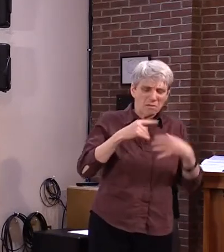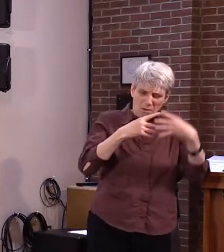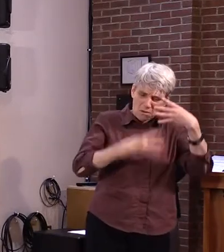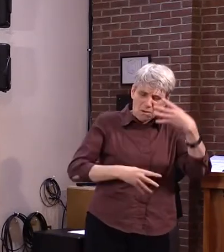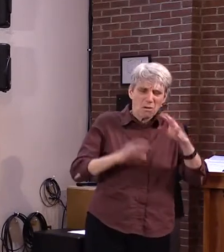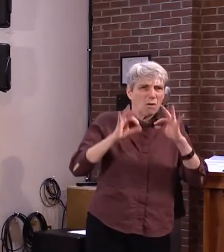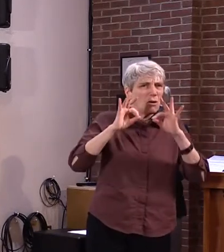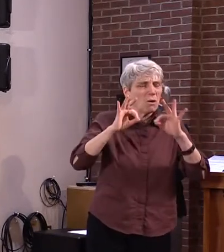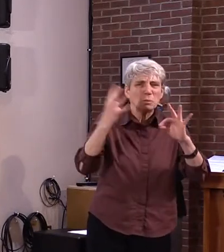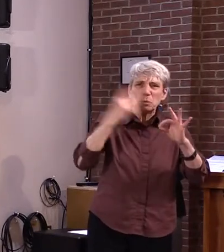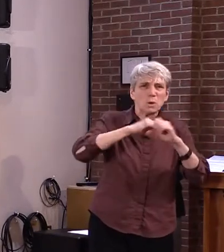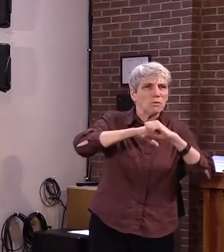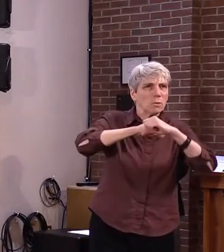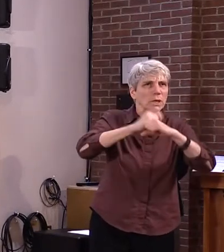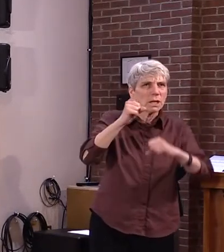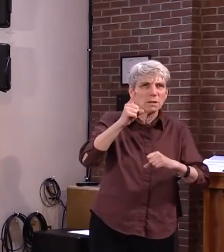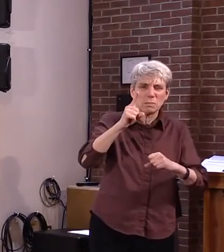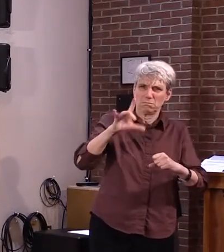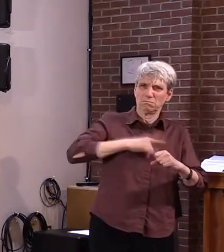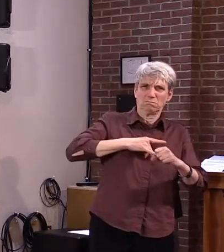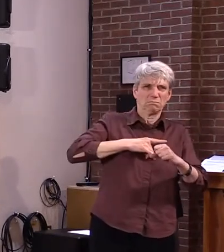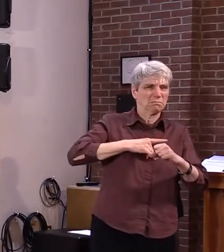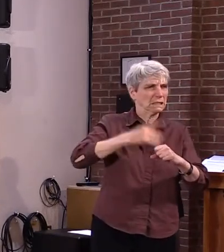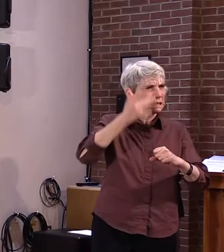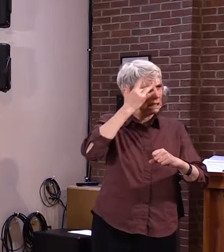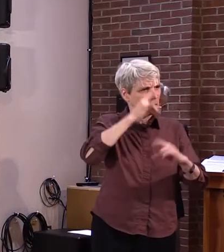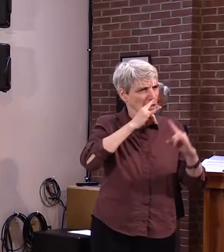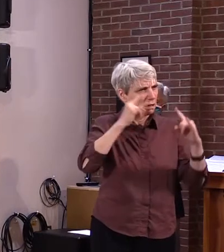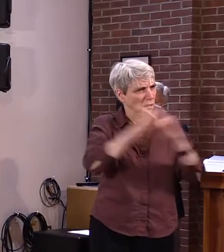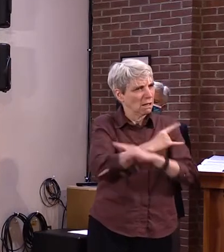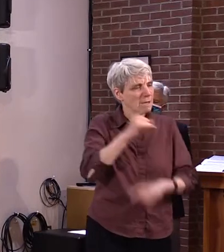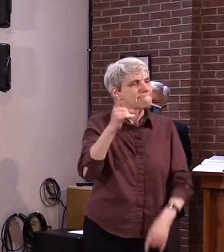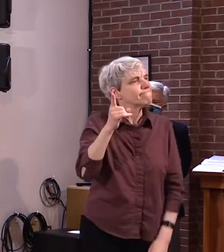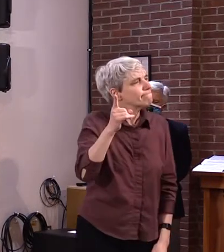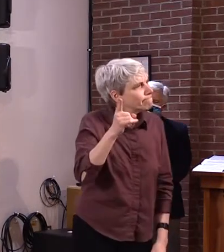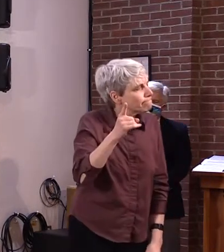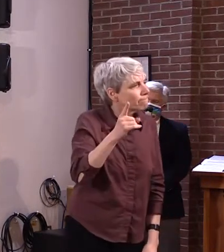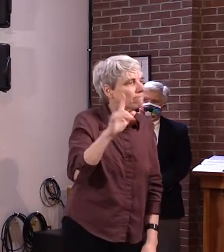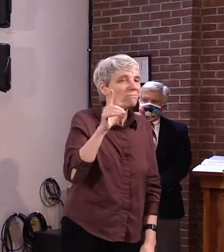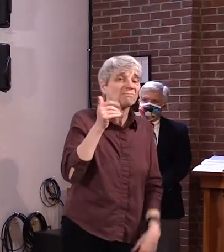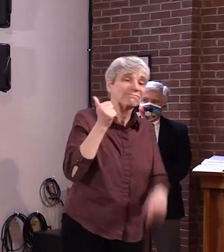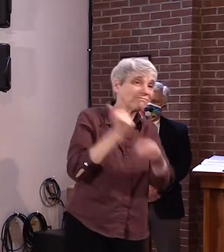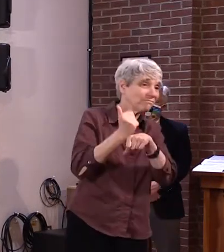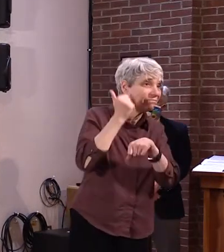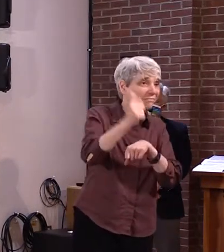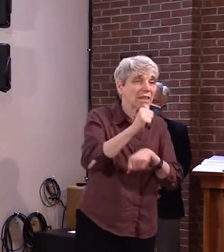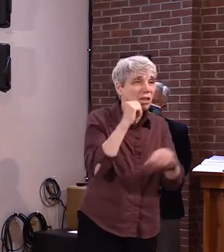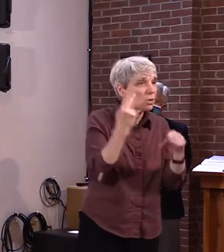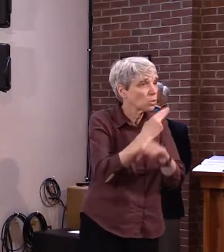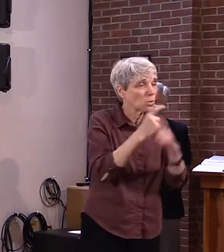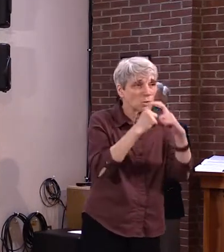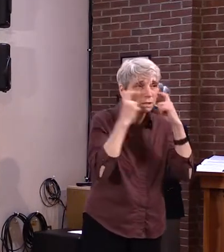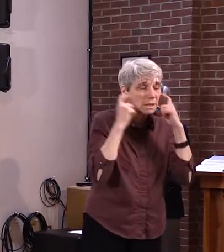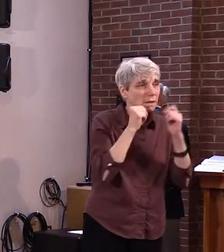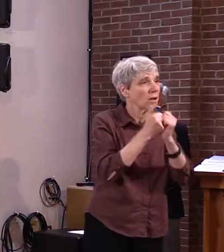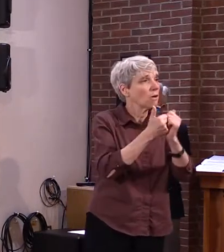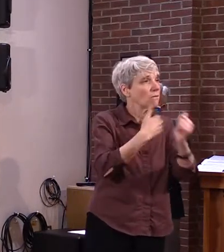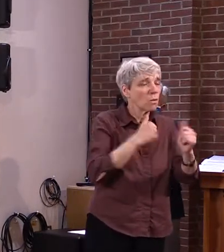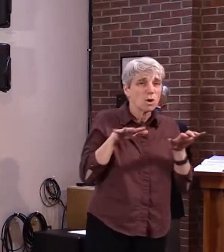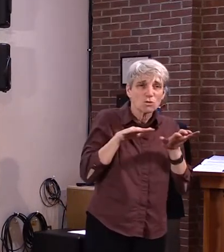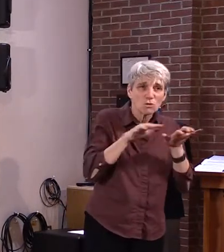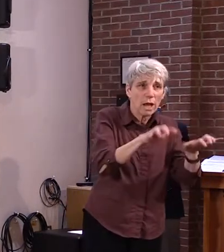wearing a mask, keeping a distance, avoiding crowds. Testing is detection, it is